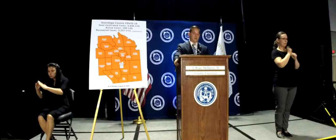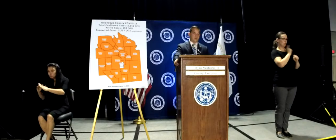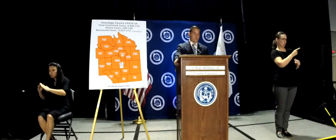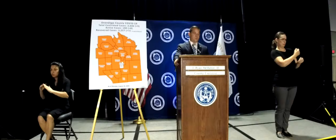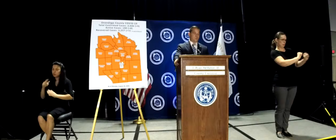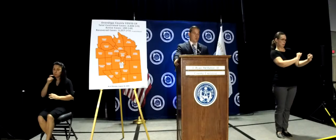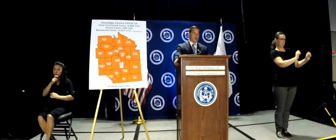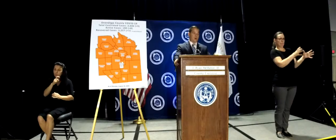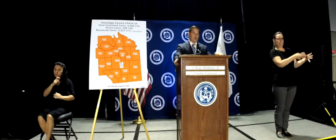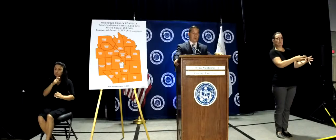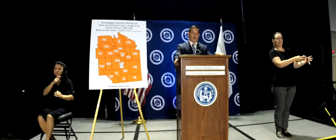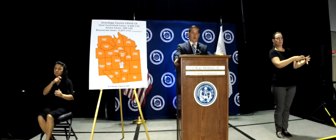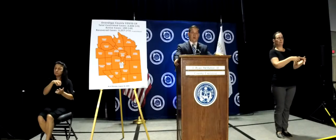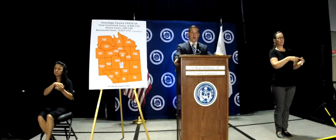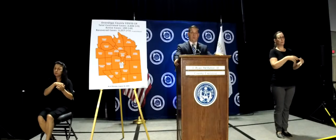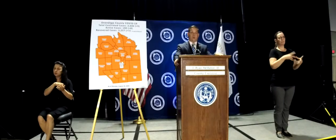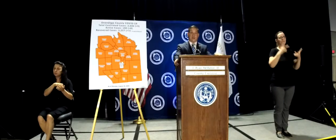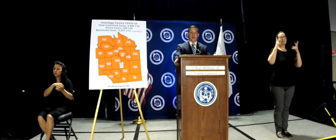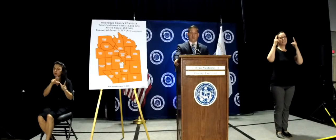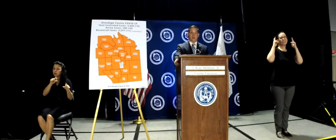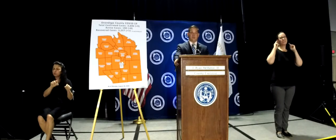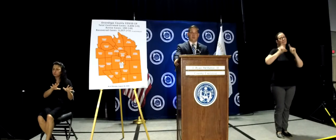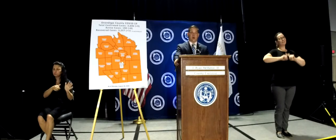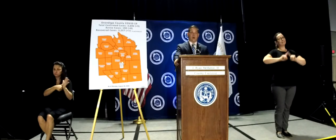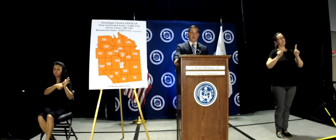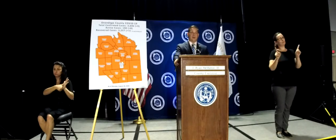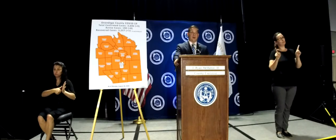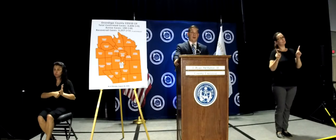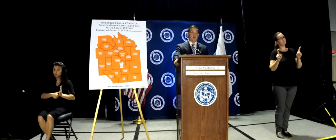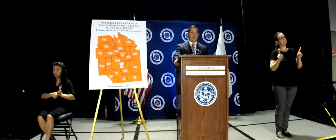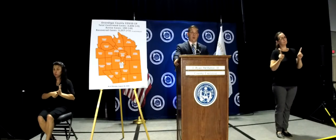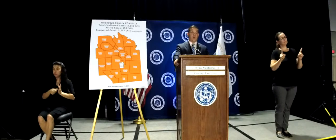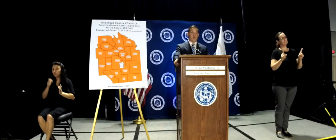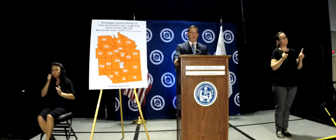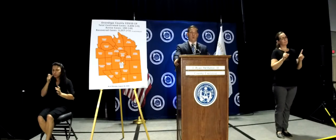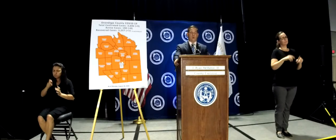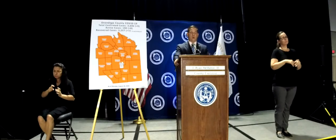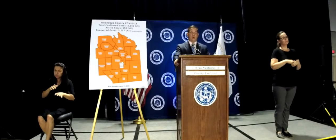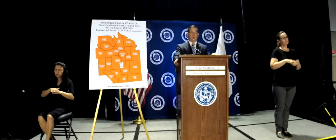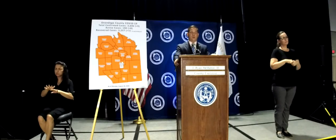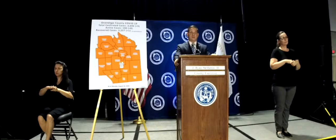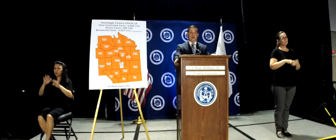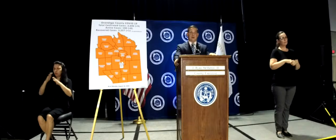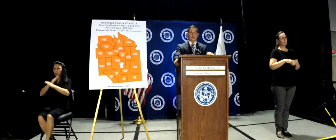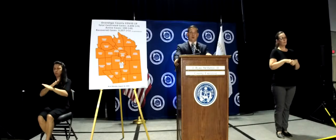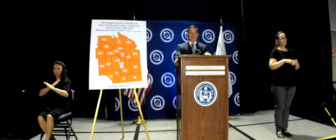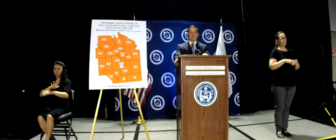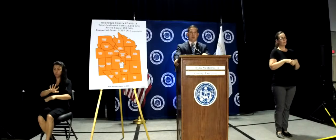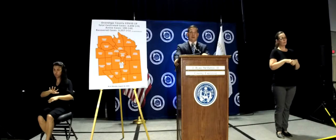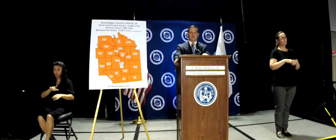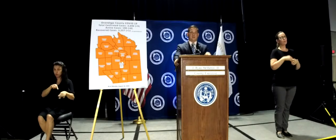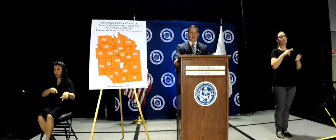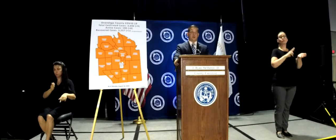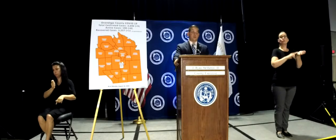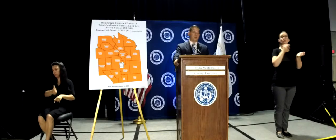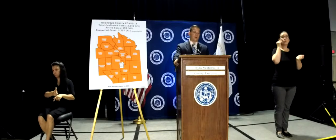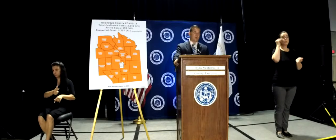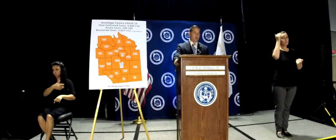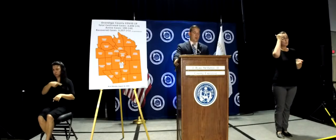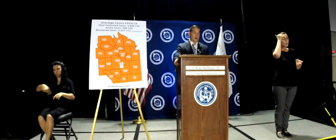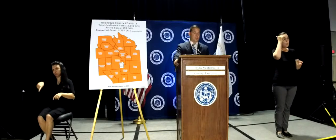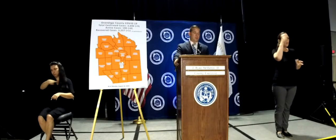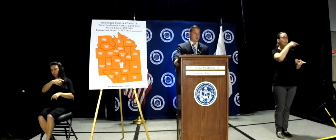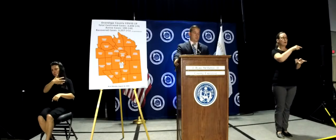based off of where our mortality rates have gone, and we know who it was that had the greatest impact to this virus.